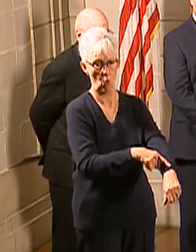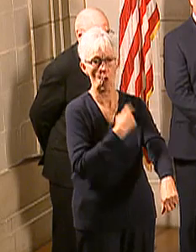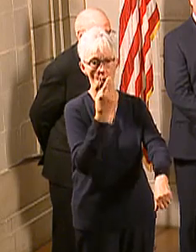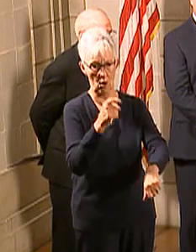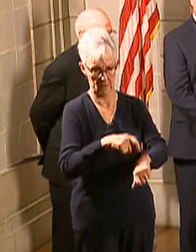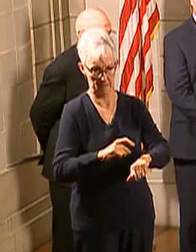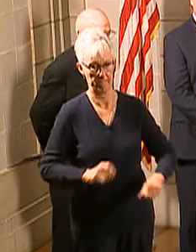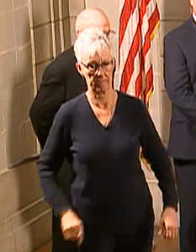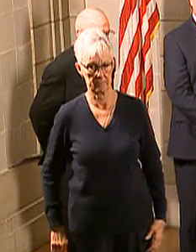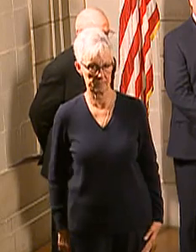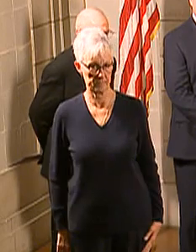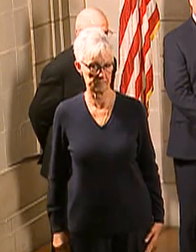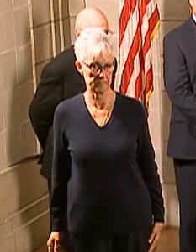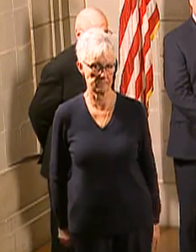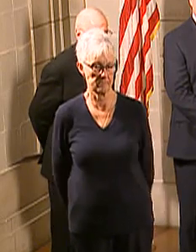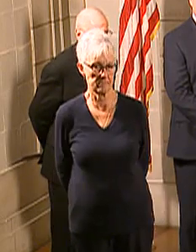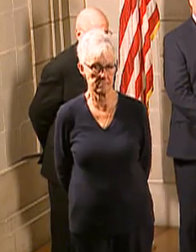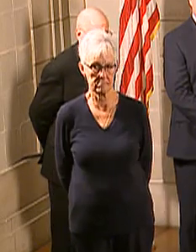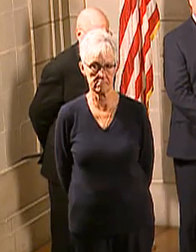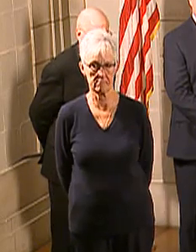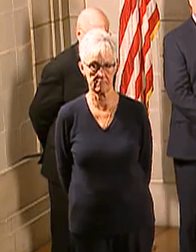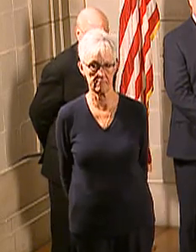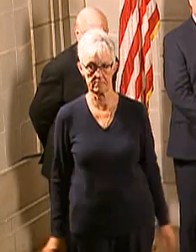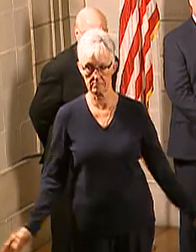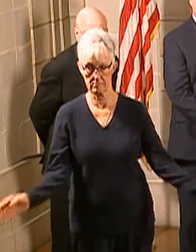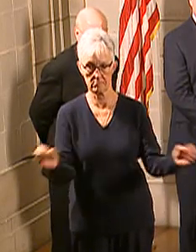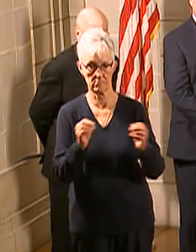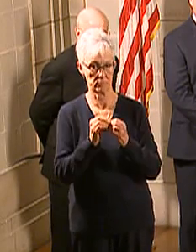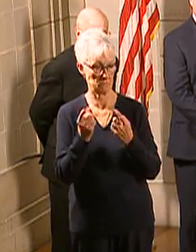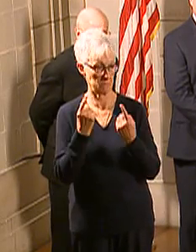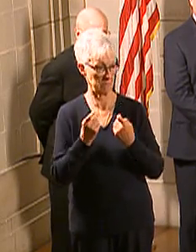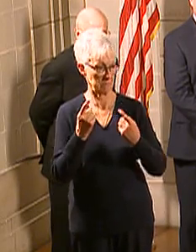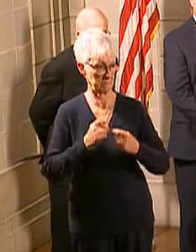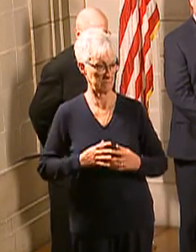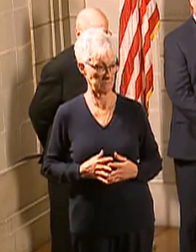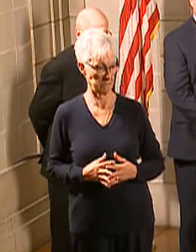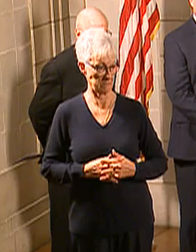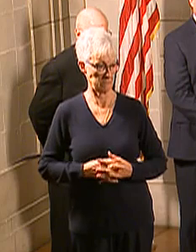All right. Any other questions on that topic?